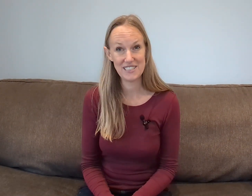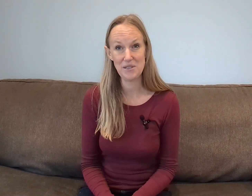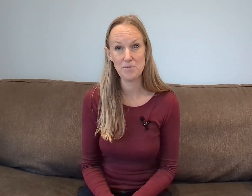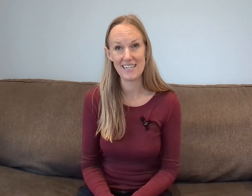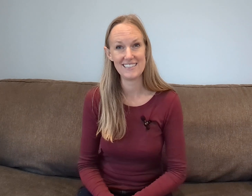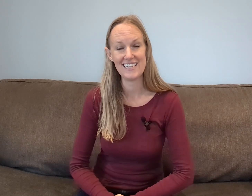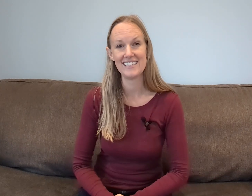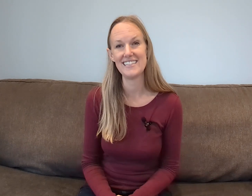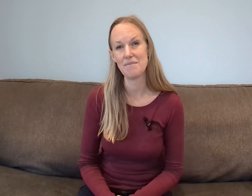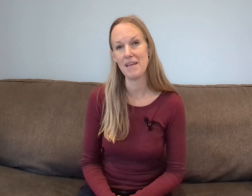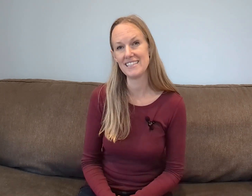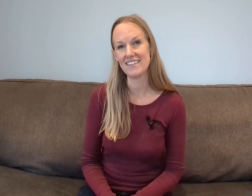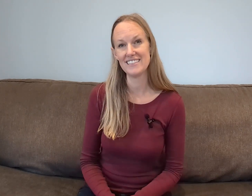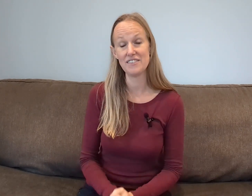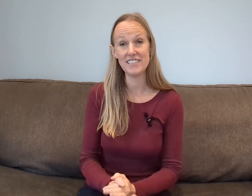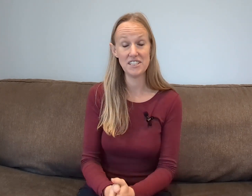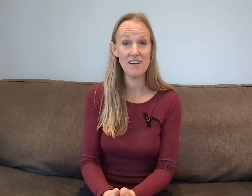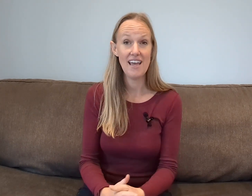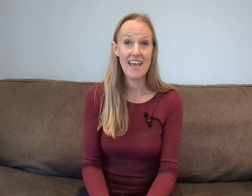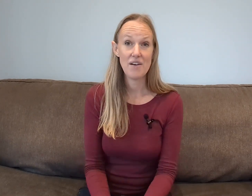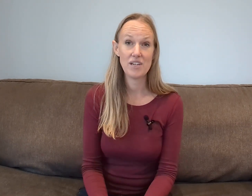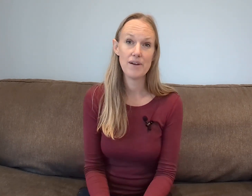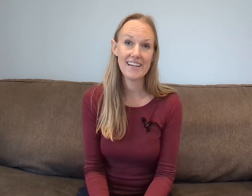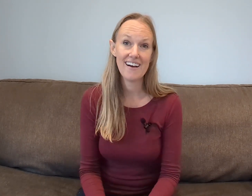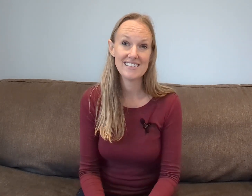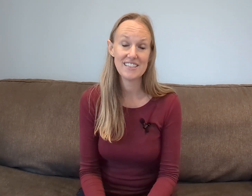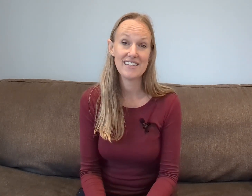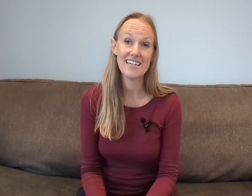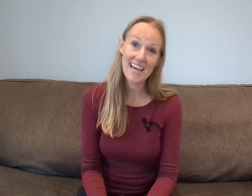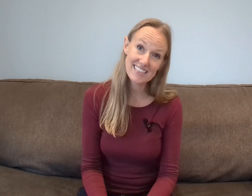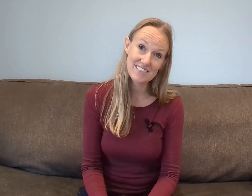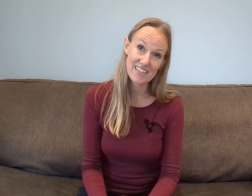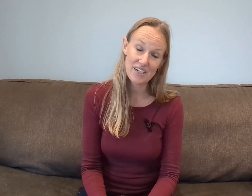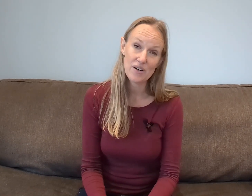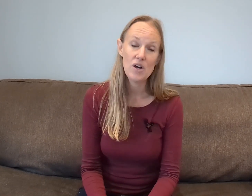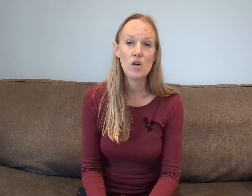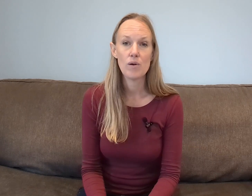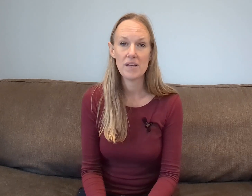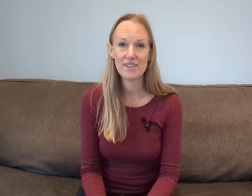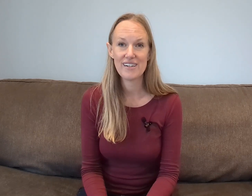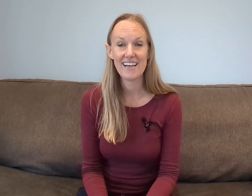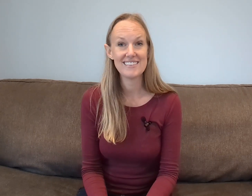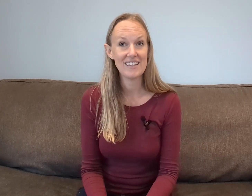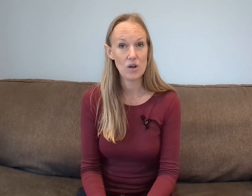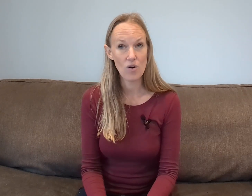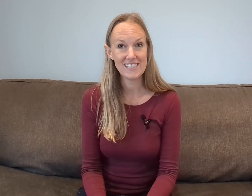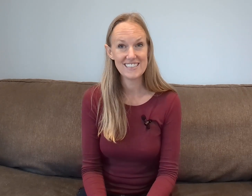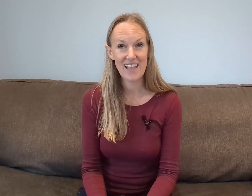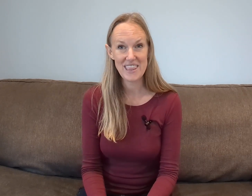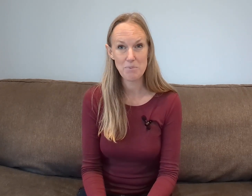2. Practice that as many times as you need to. And when you're ready, I'll see you in the next video when we learn how to sign the chorus and the